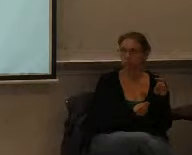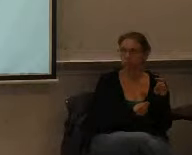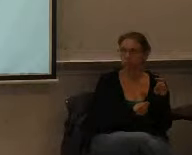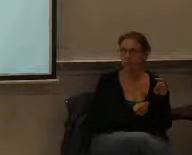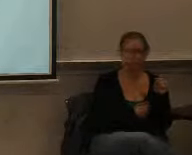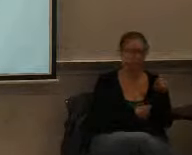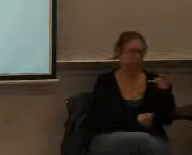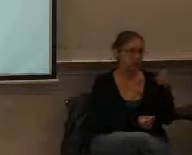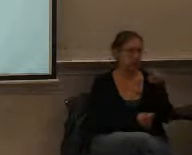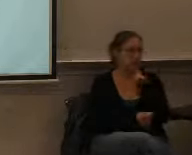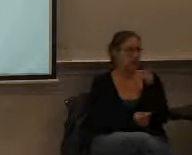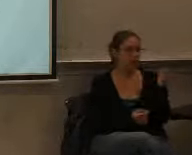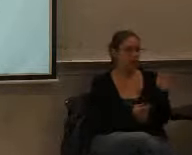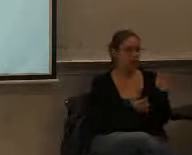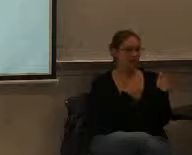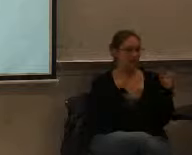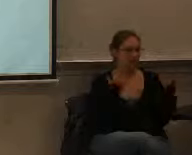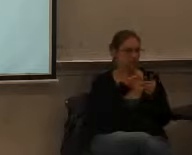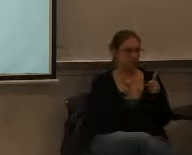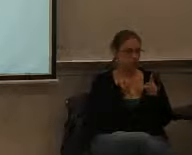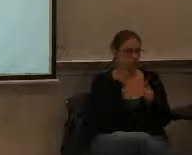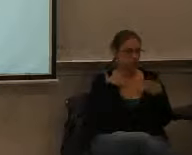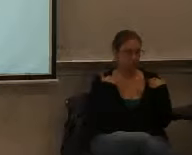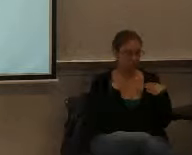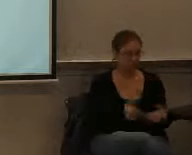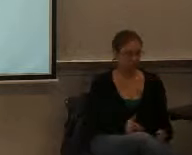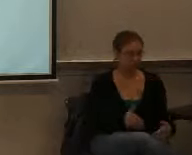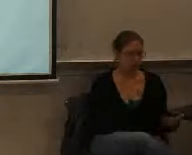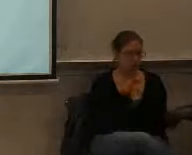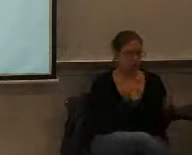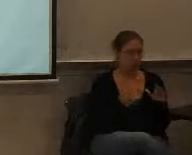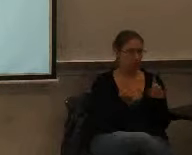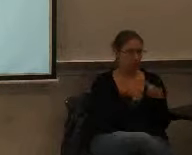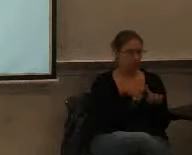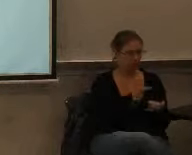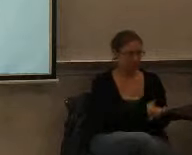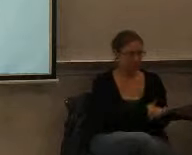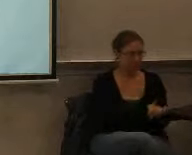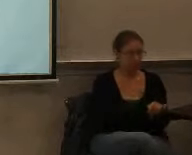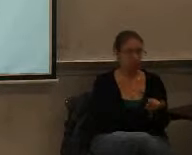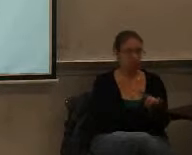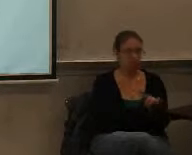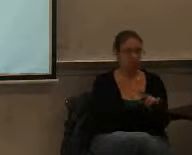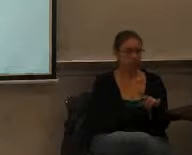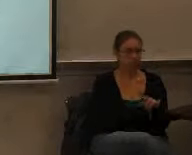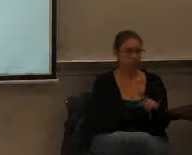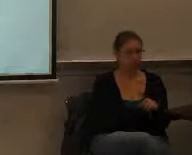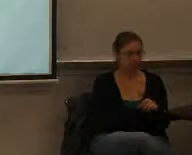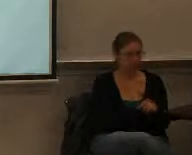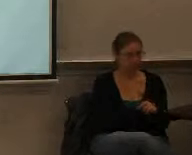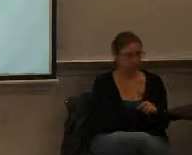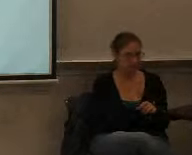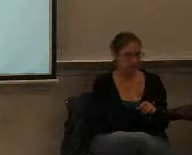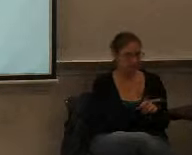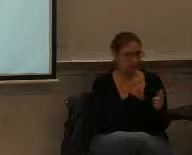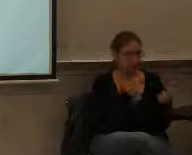the species that are sort of have a shorter body relative to the length and a big fin, they sit